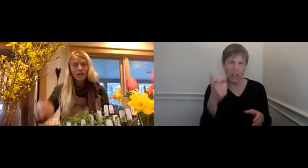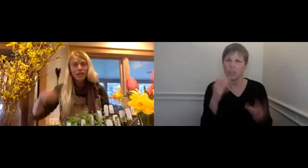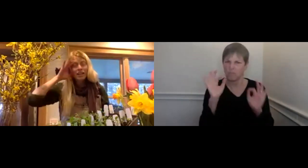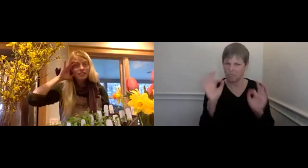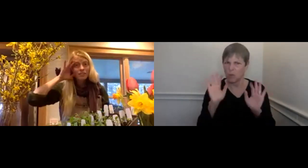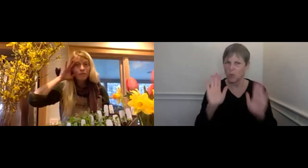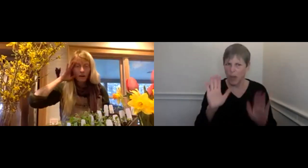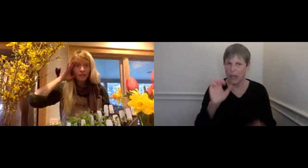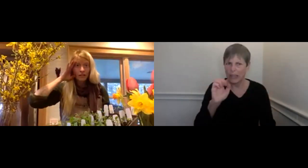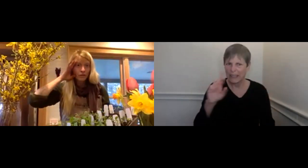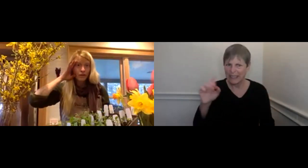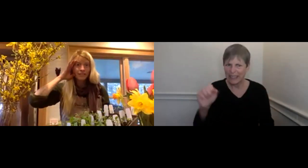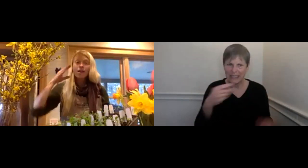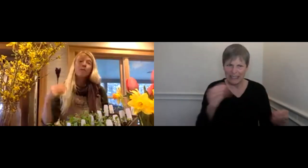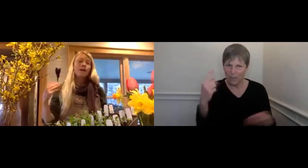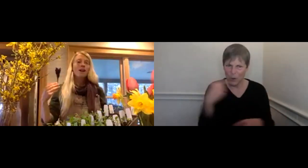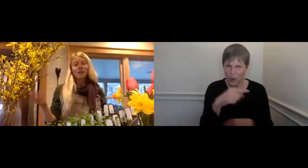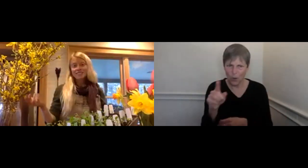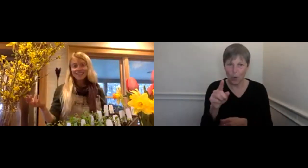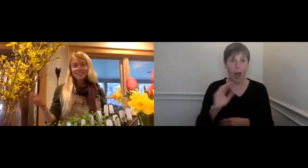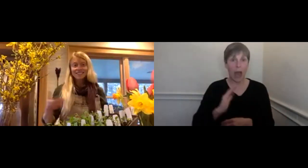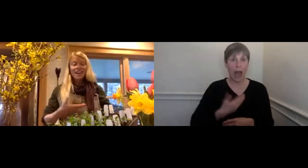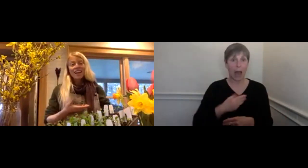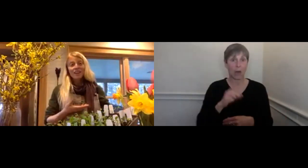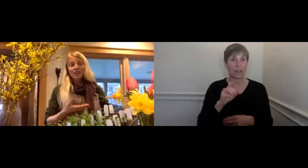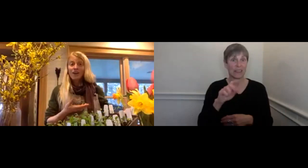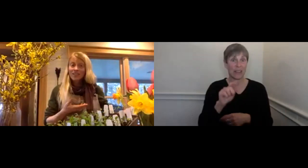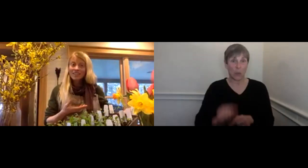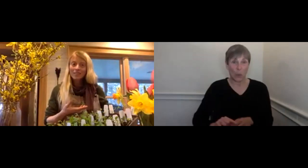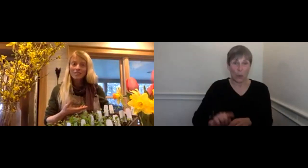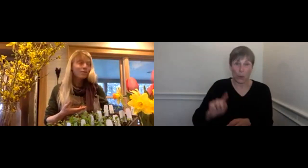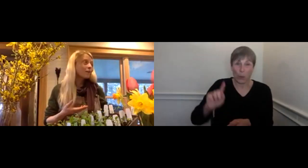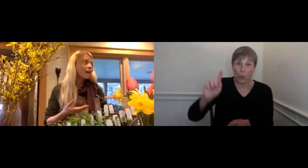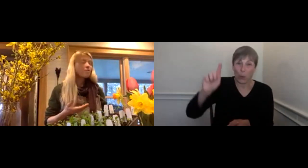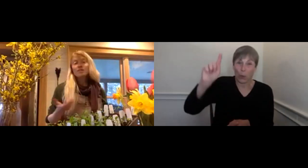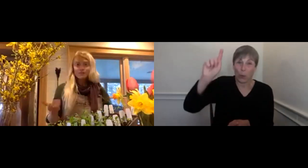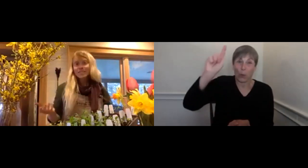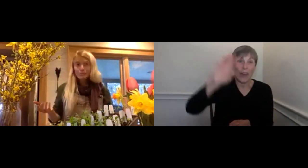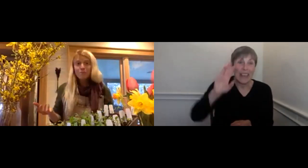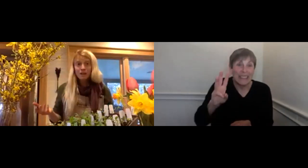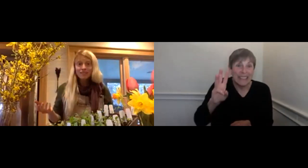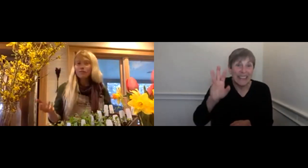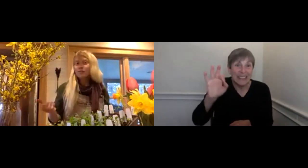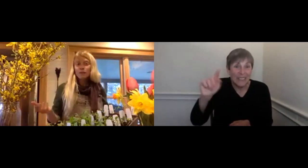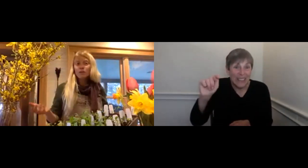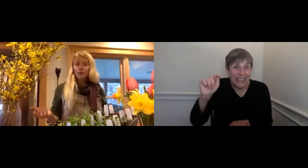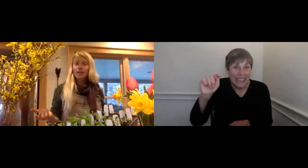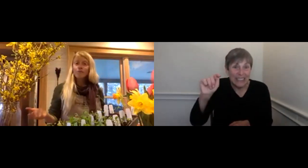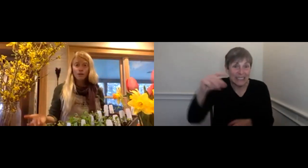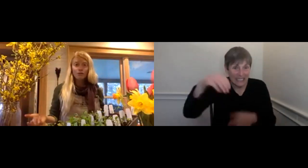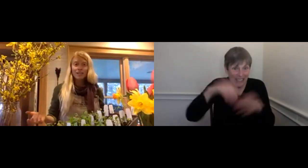tall. It's fairly ludicrous, where our zinnias in our gardens here in zone 5 will still be impressive. They'll